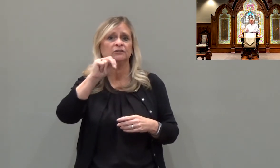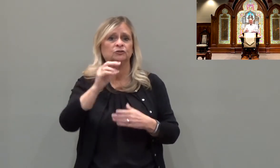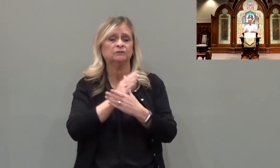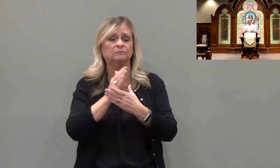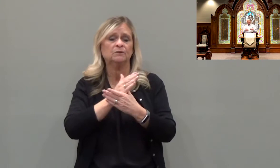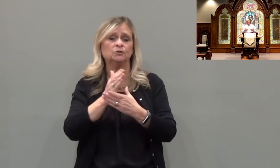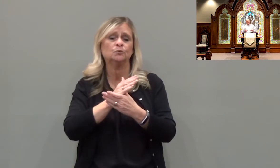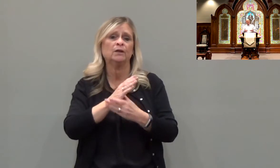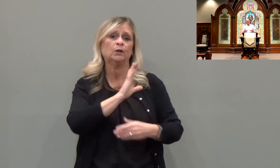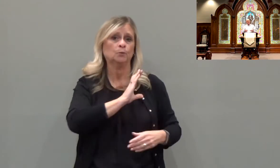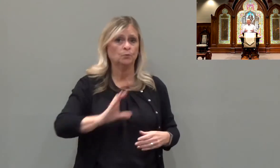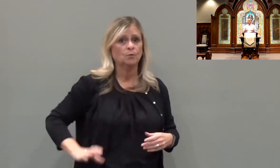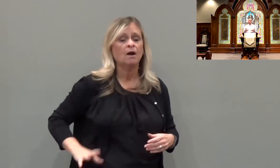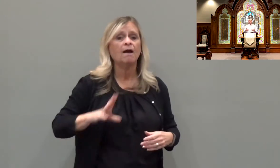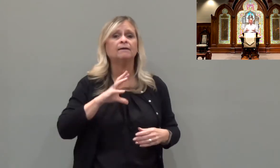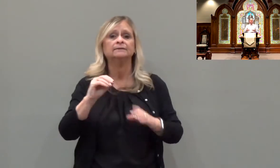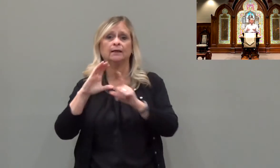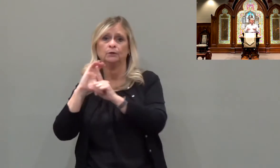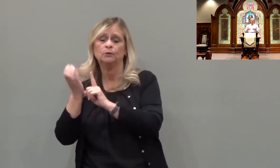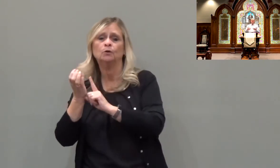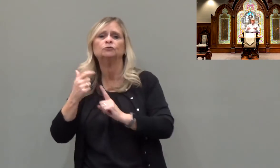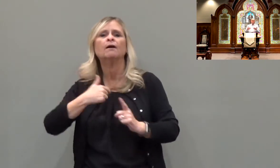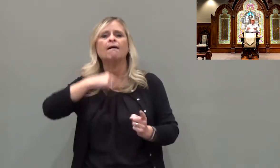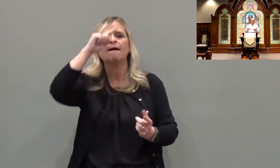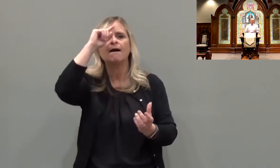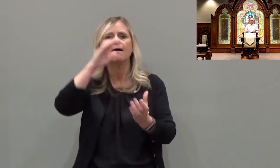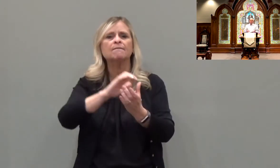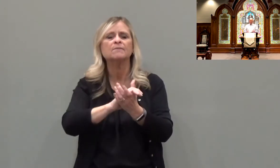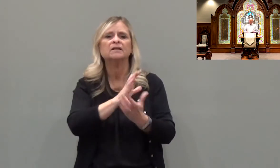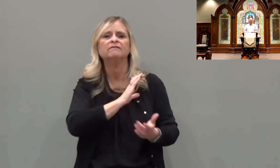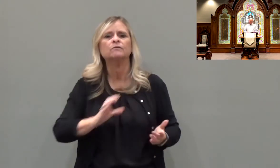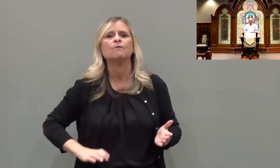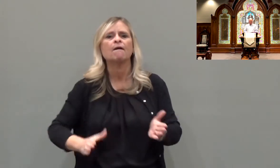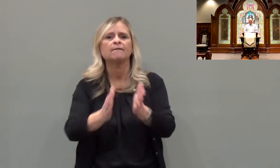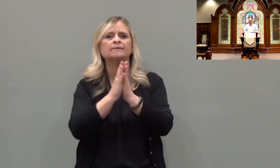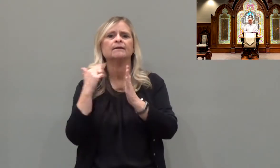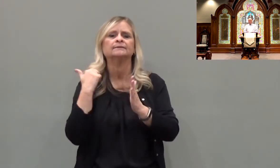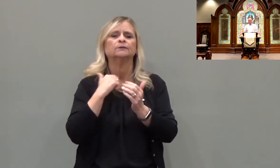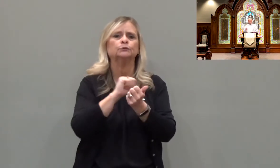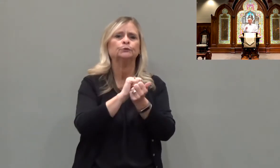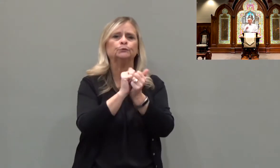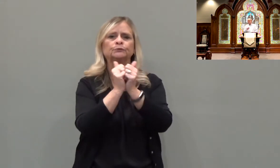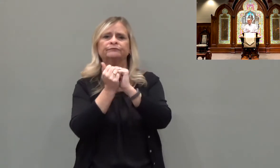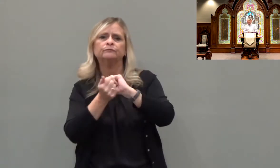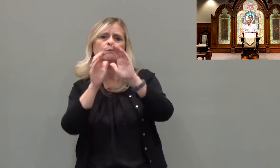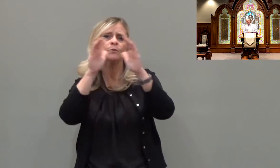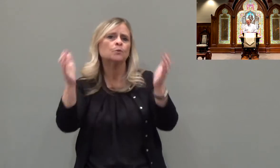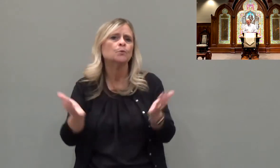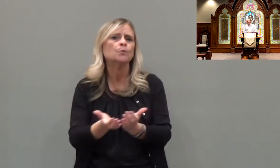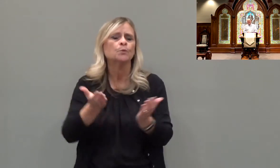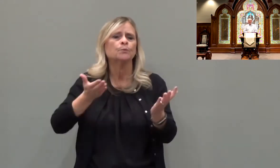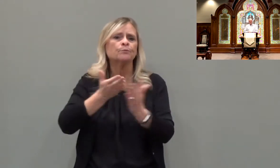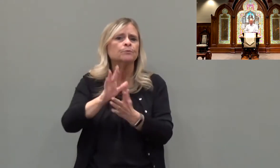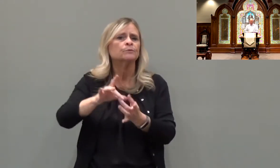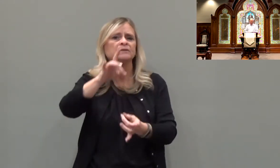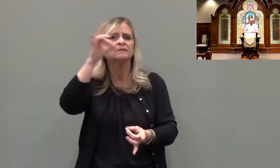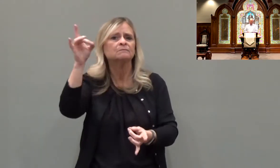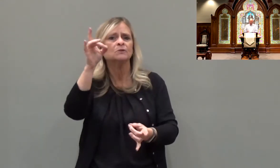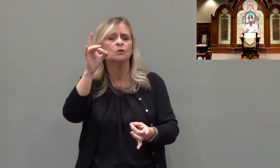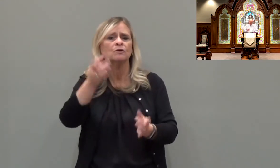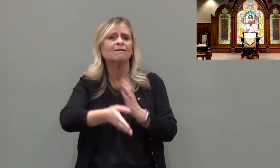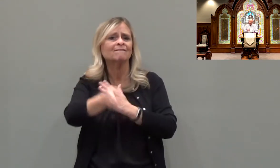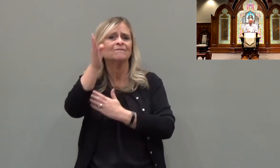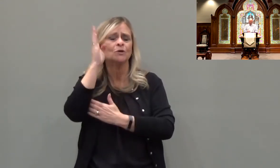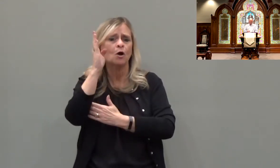culture. And I believe that Christ calls us to transform the world through the Spirit of God that is within